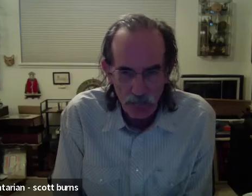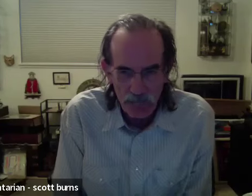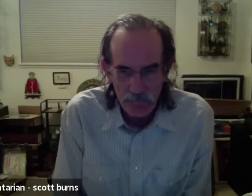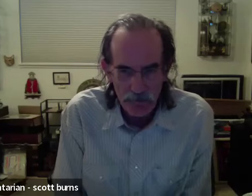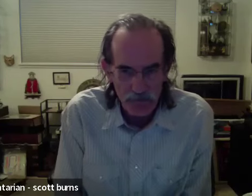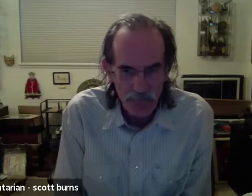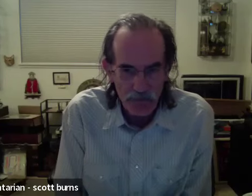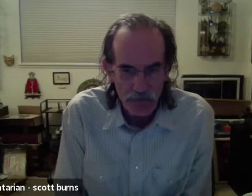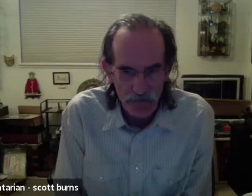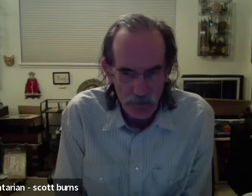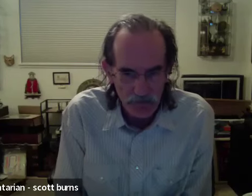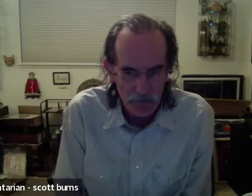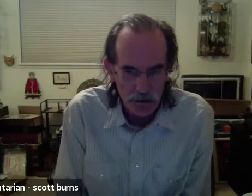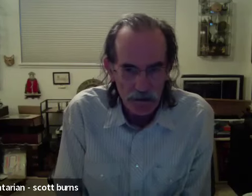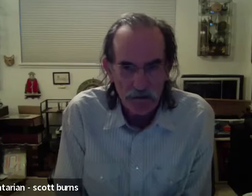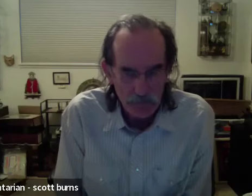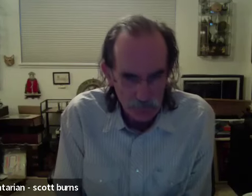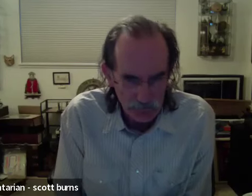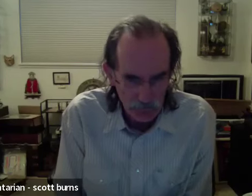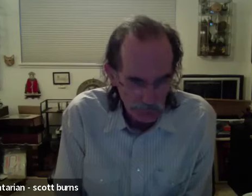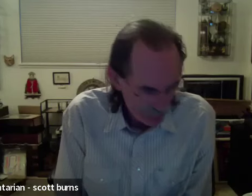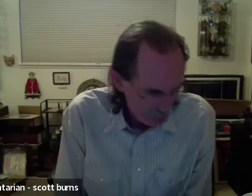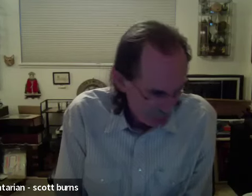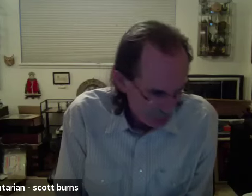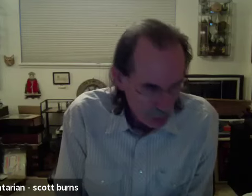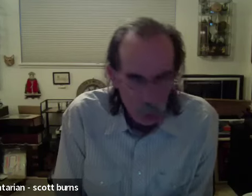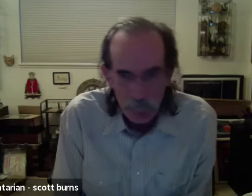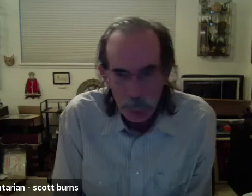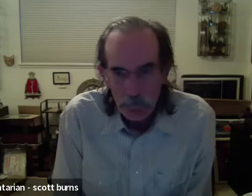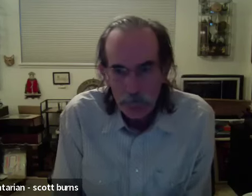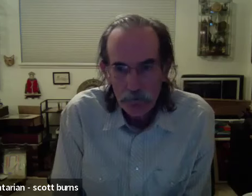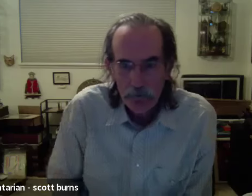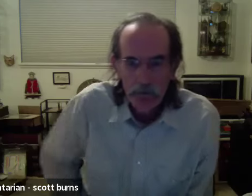on with 15 staff members. That makes 39.